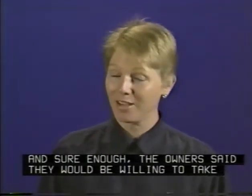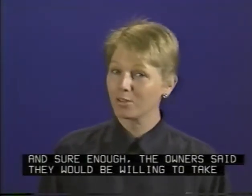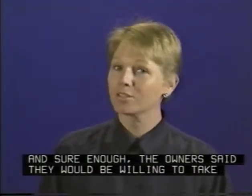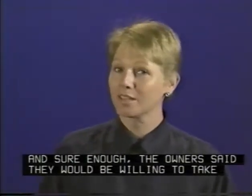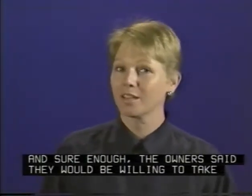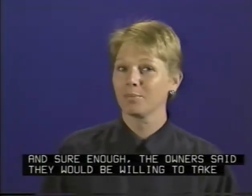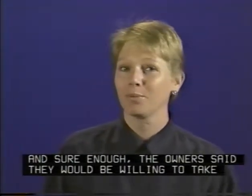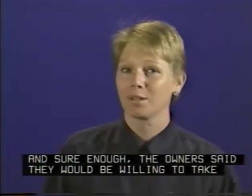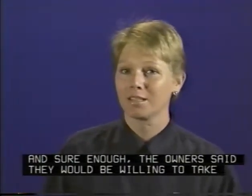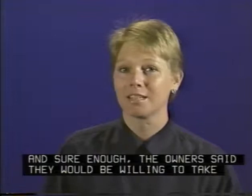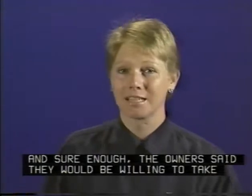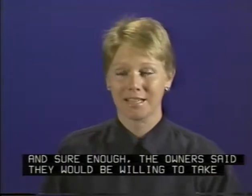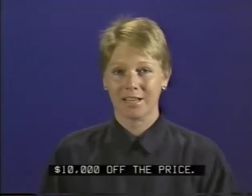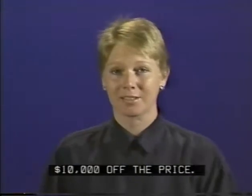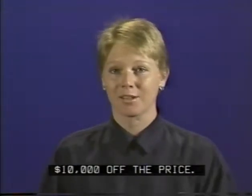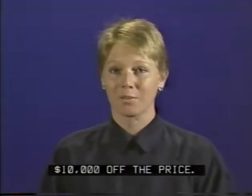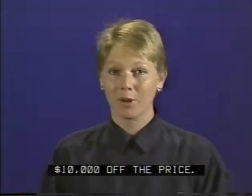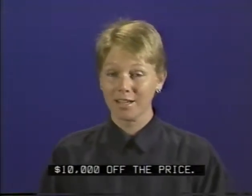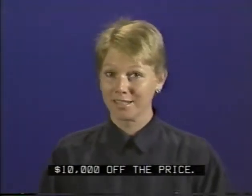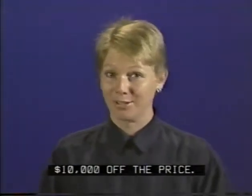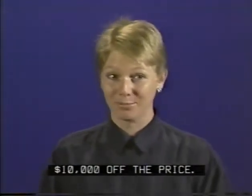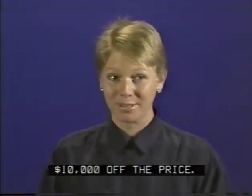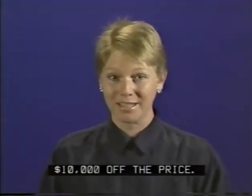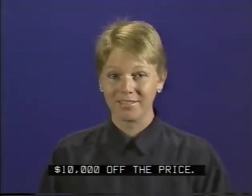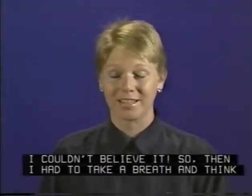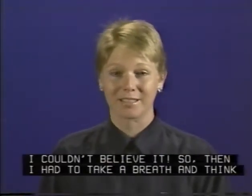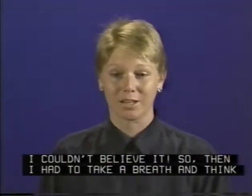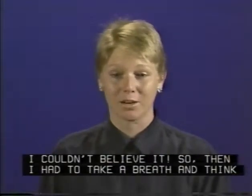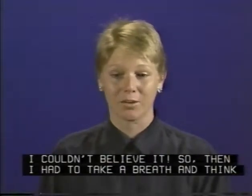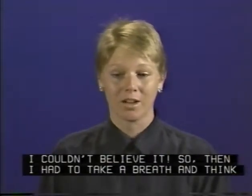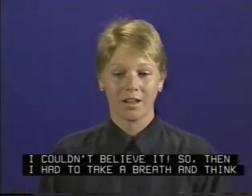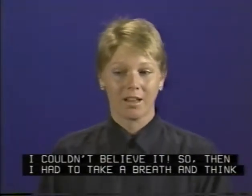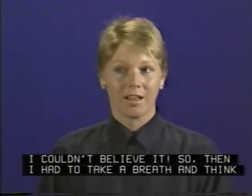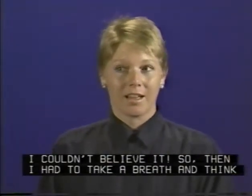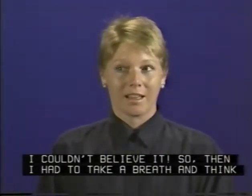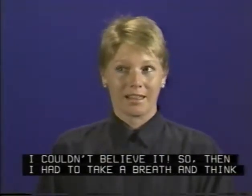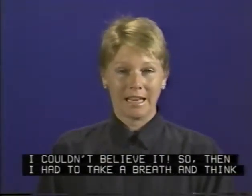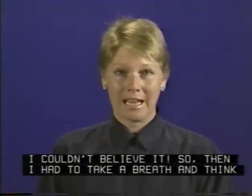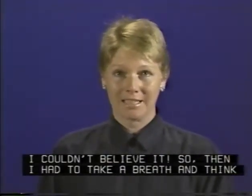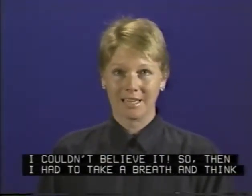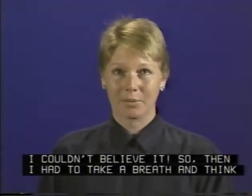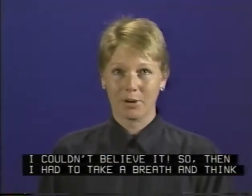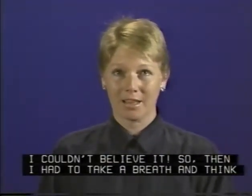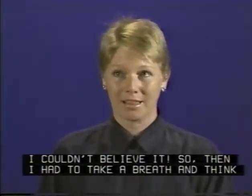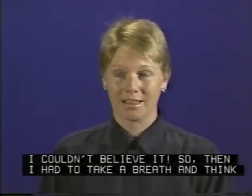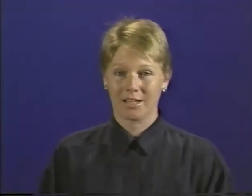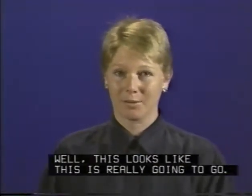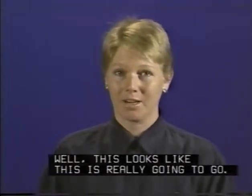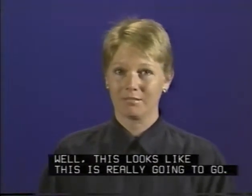owner said they would be willing to take $10,000 off the price. I couldn't believe it. So then I had to take a breath and think, well,